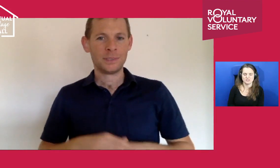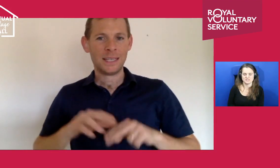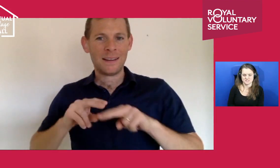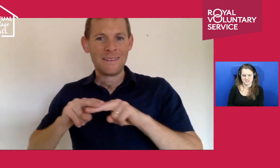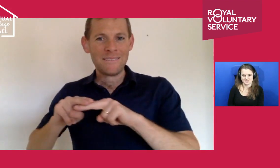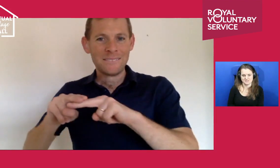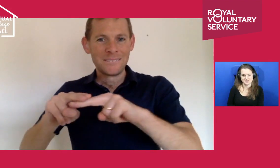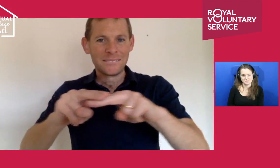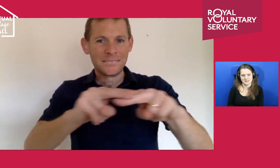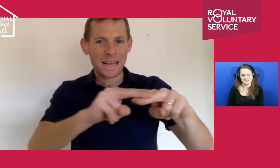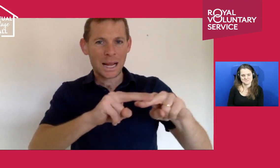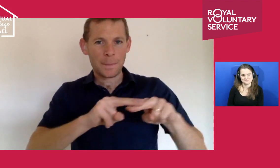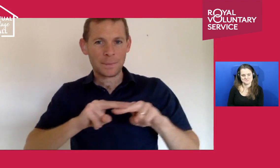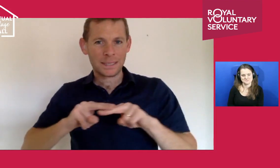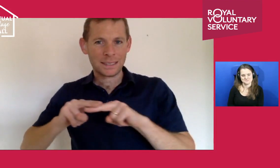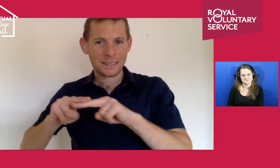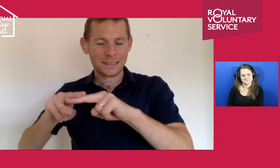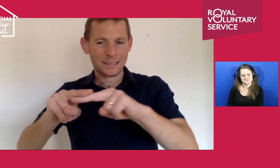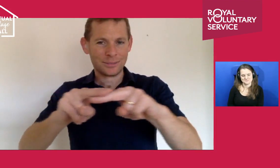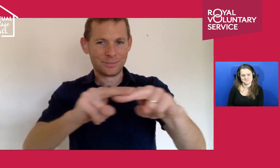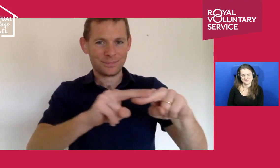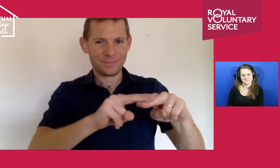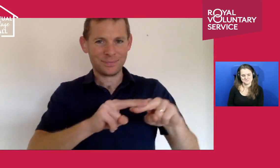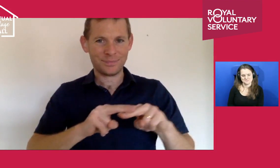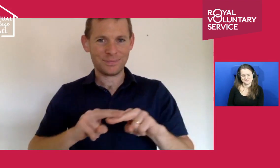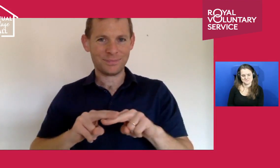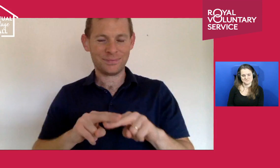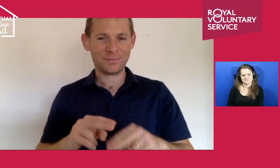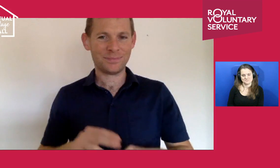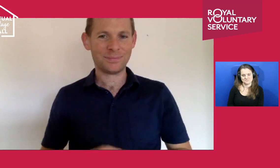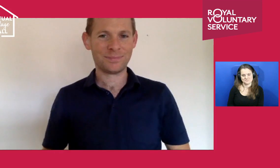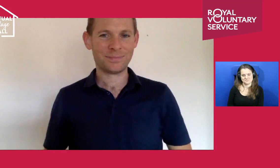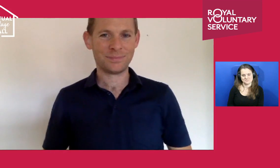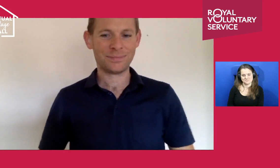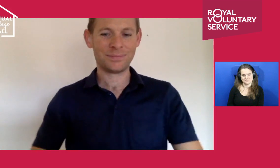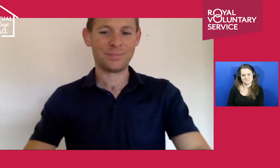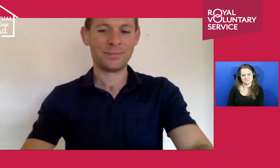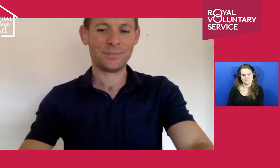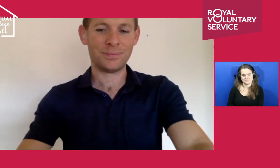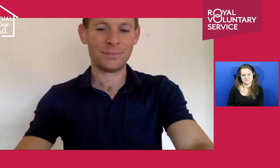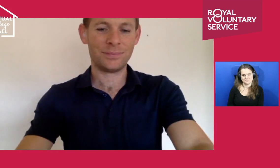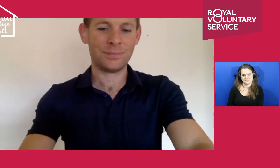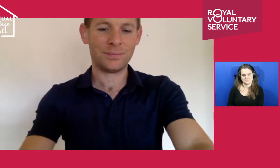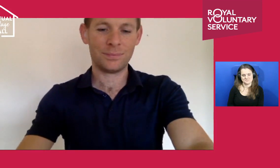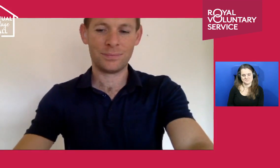F round in a circle. Family.